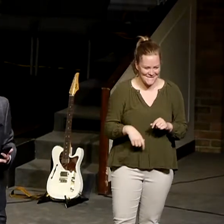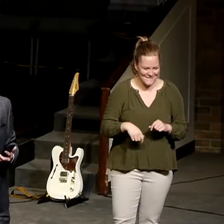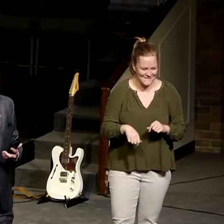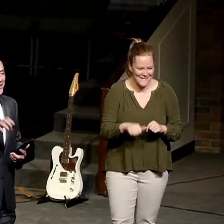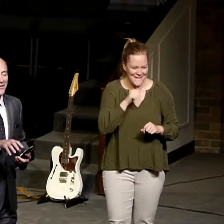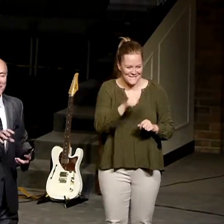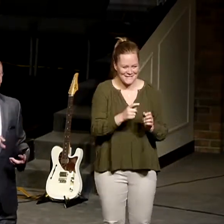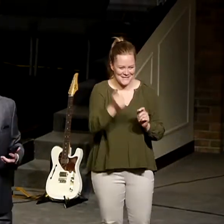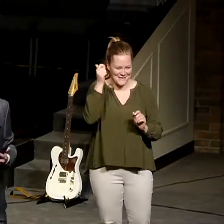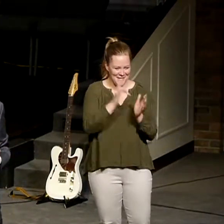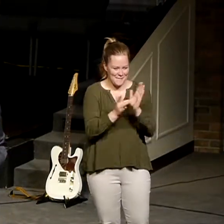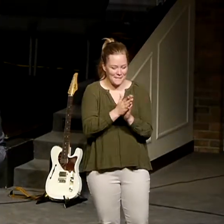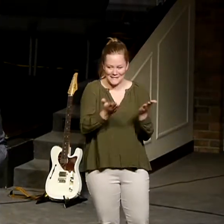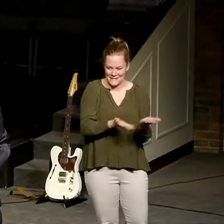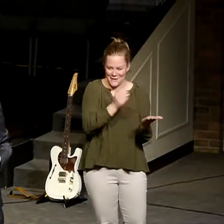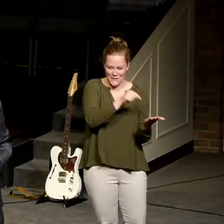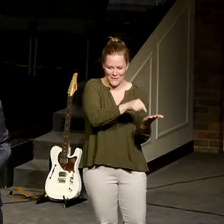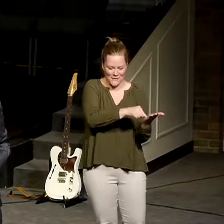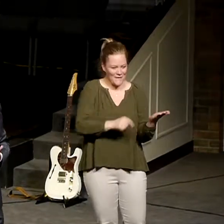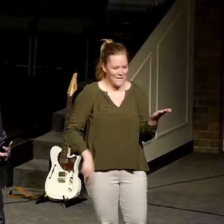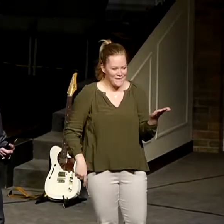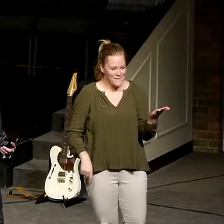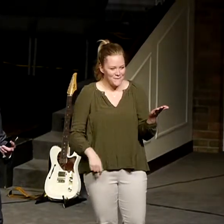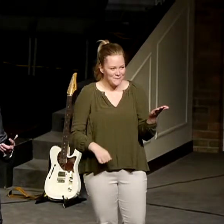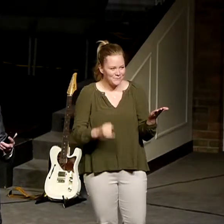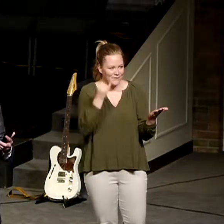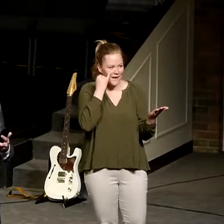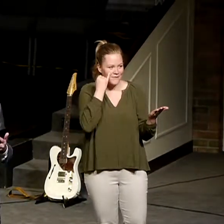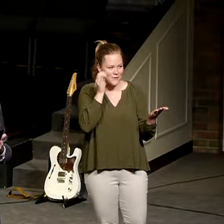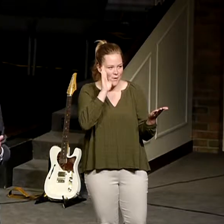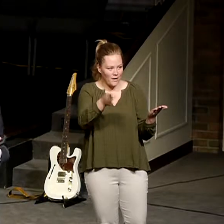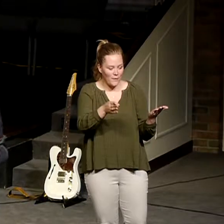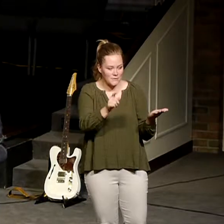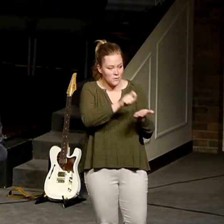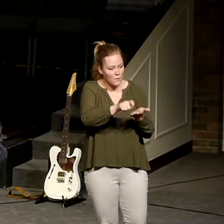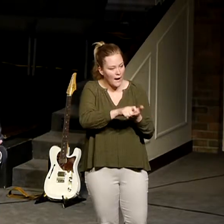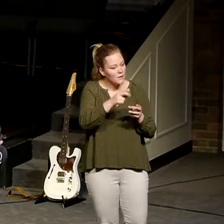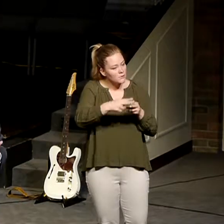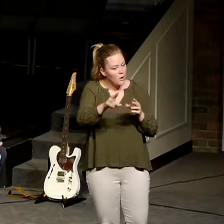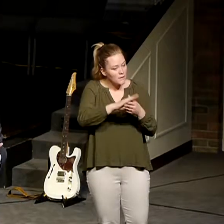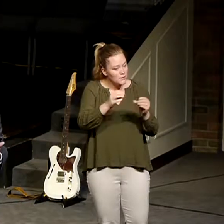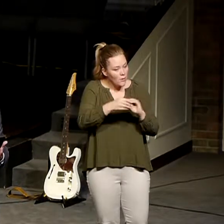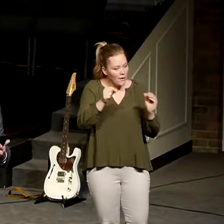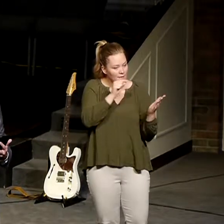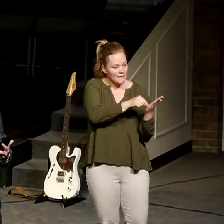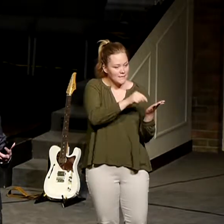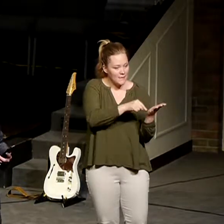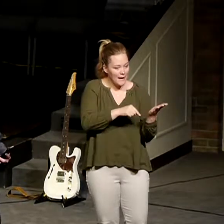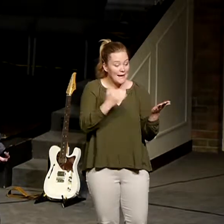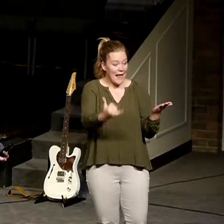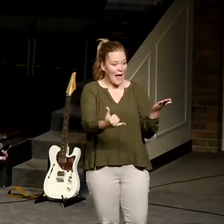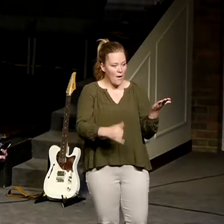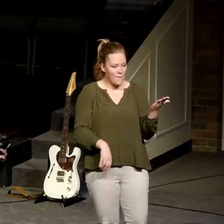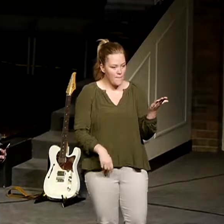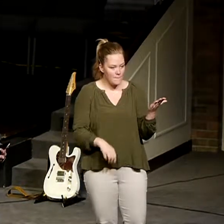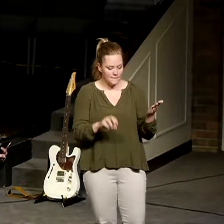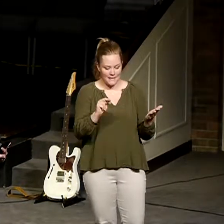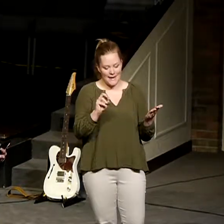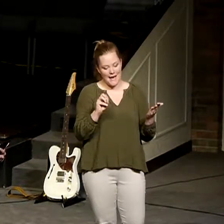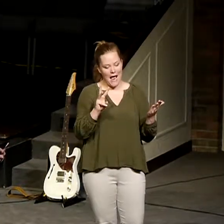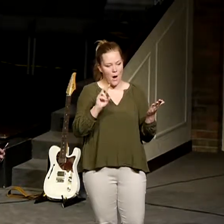the Bible. It's here. It's right here. If you are going to write a short story, this is the way, now, that's the first word,